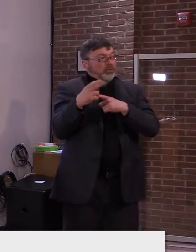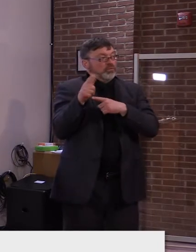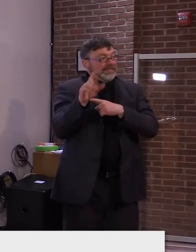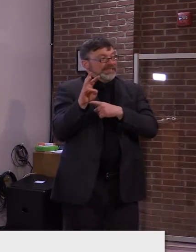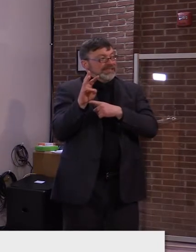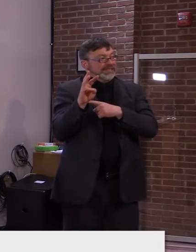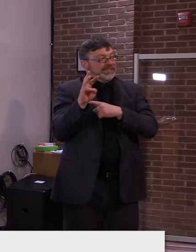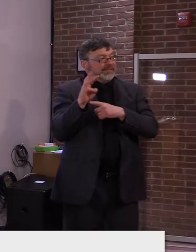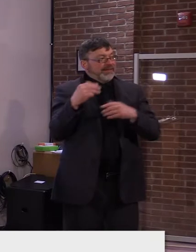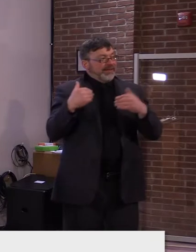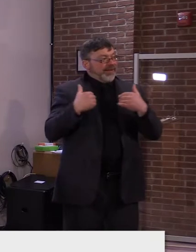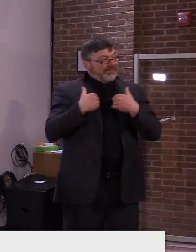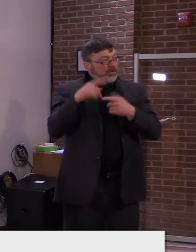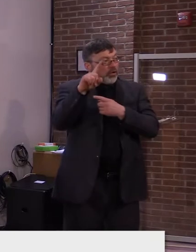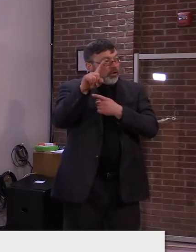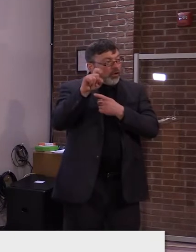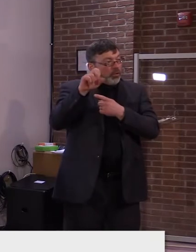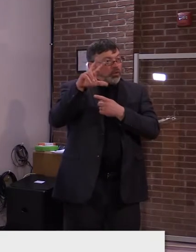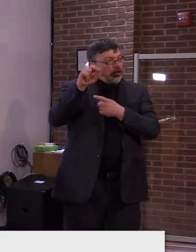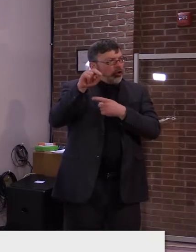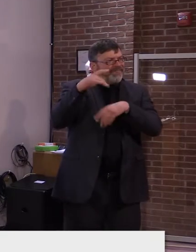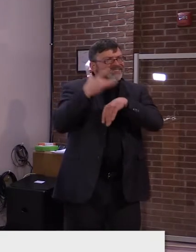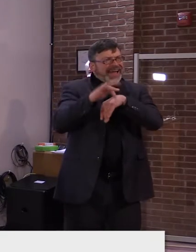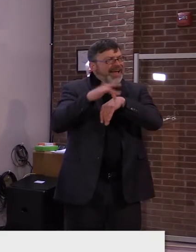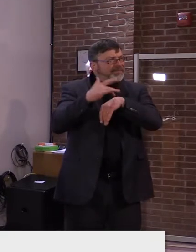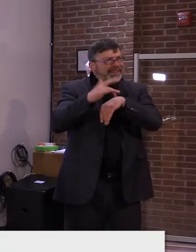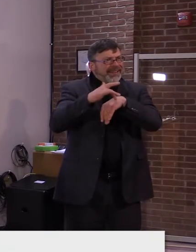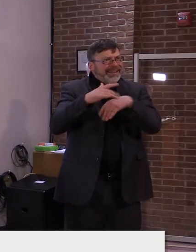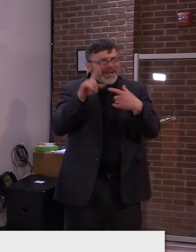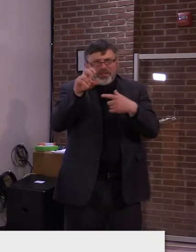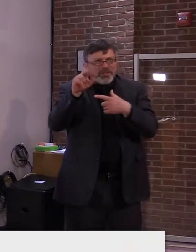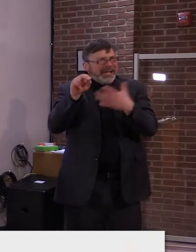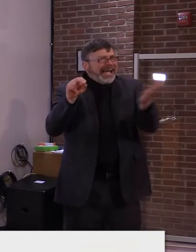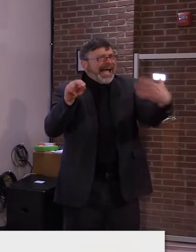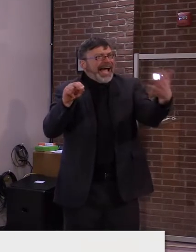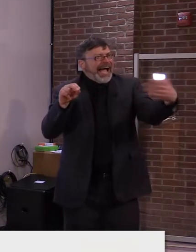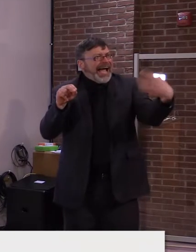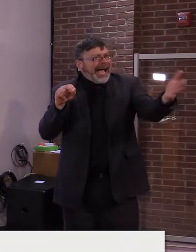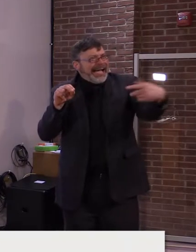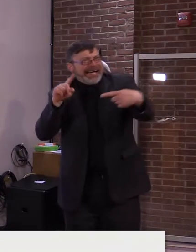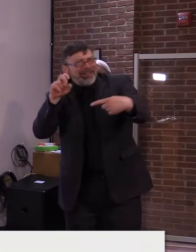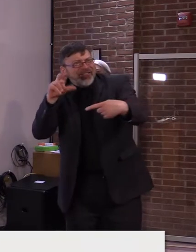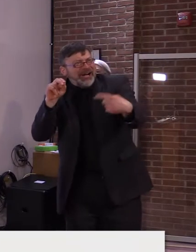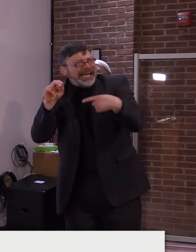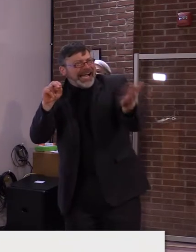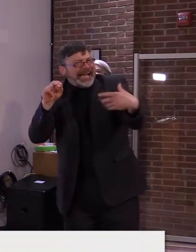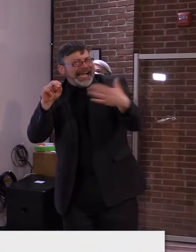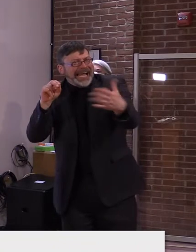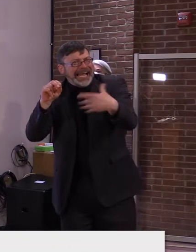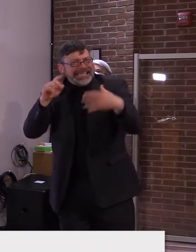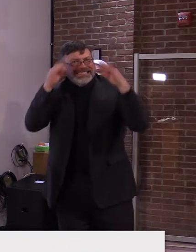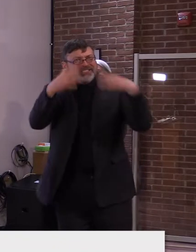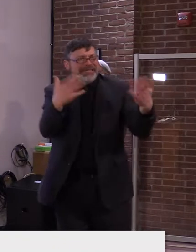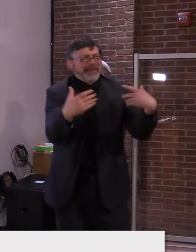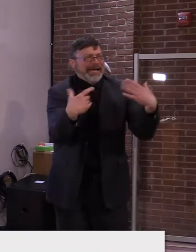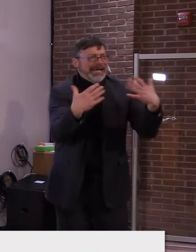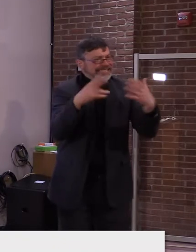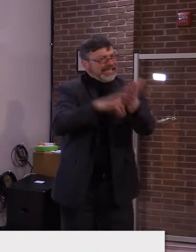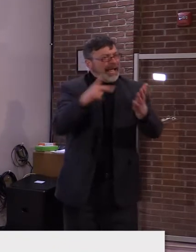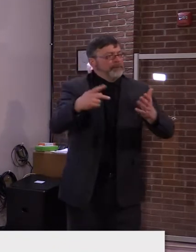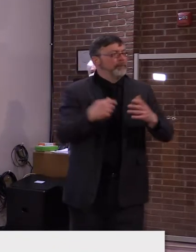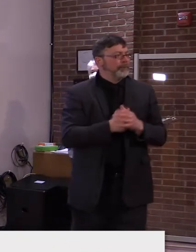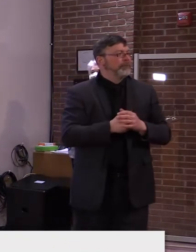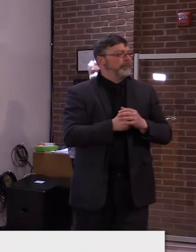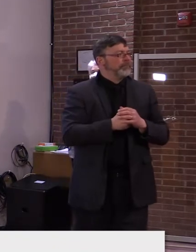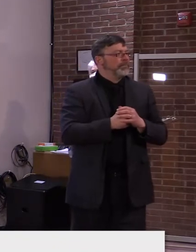Corrections, just to give an update on corrections, right now 77 in-state Vermont incarcerated individuals have been vaccinated with at